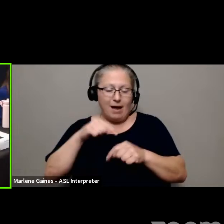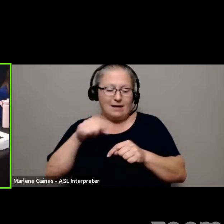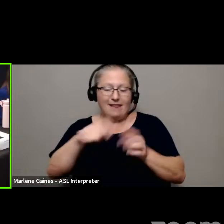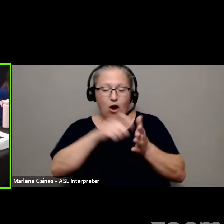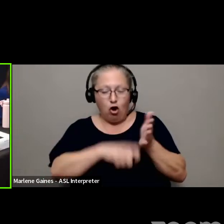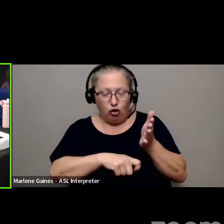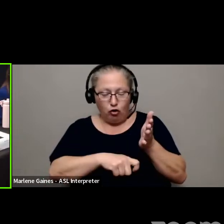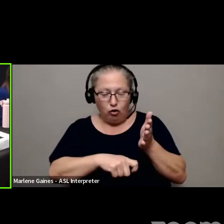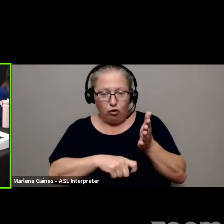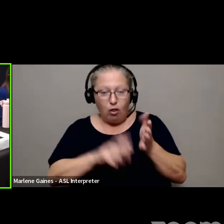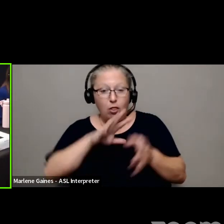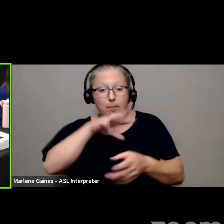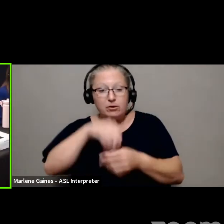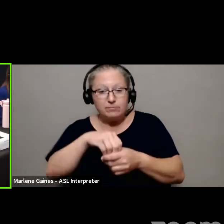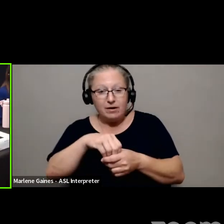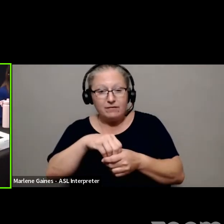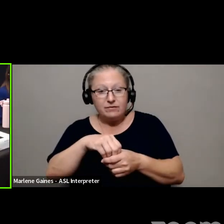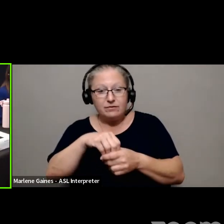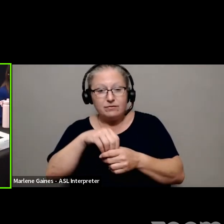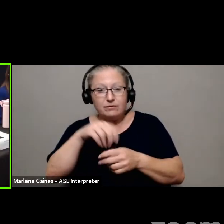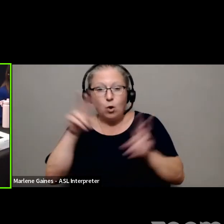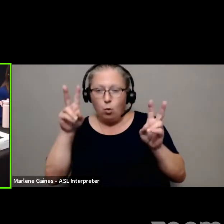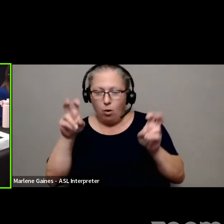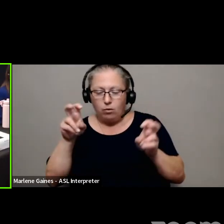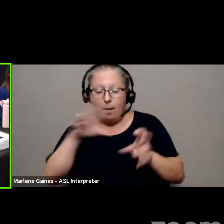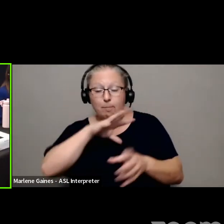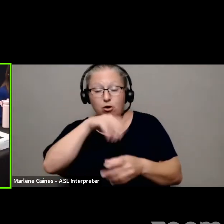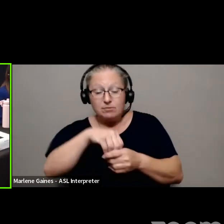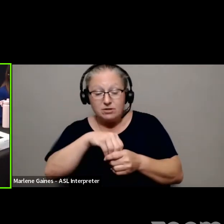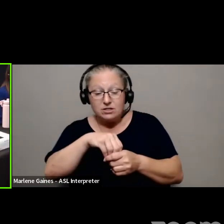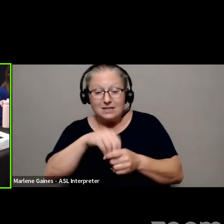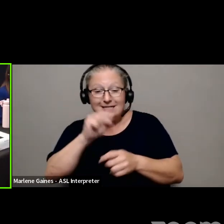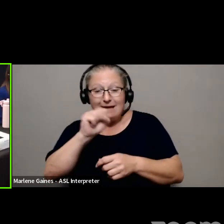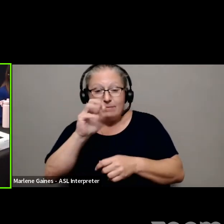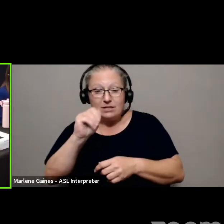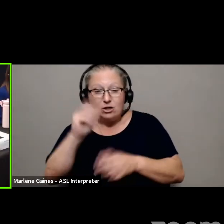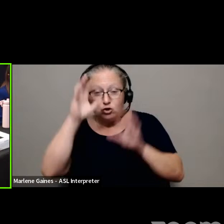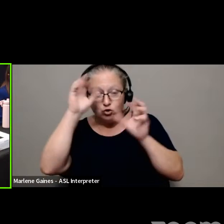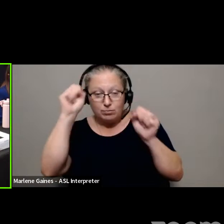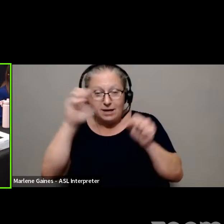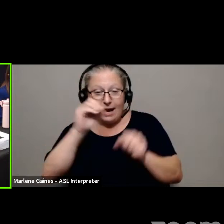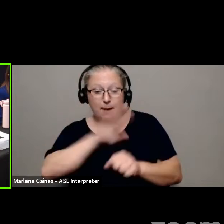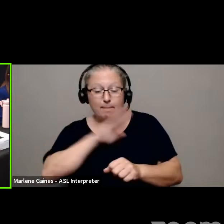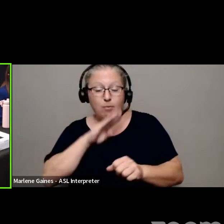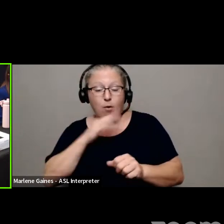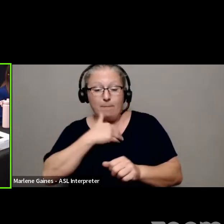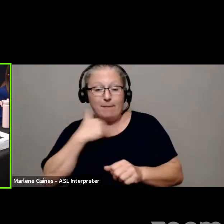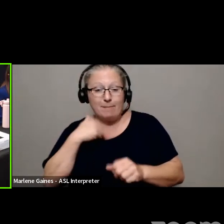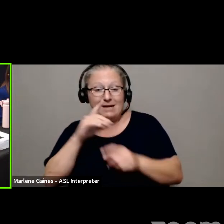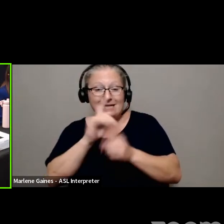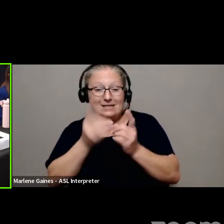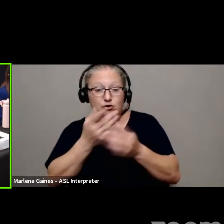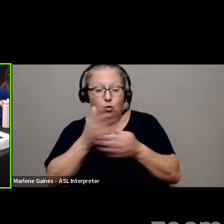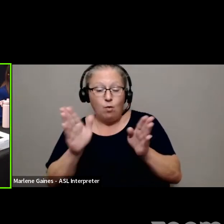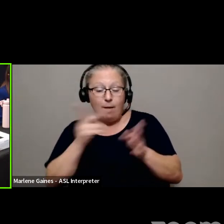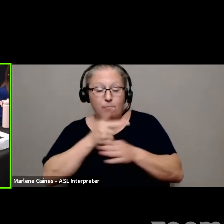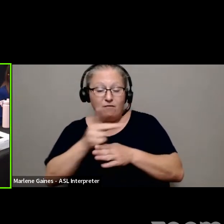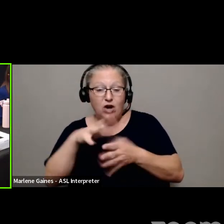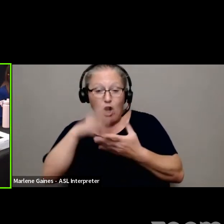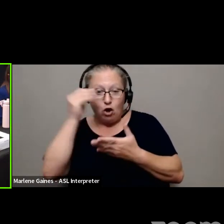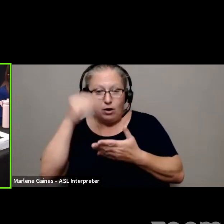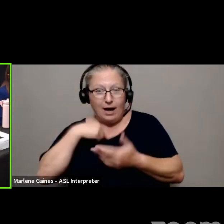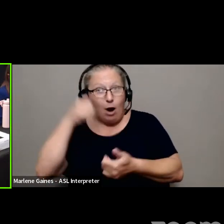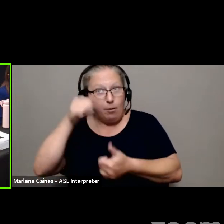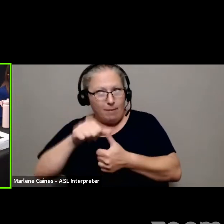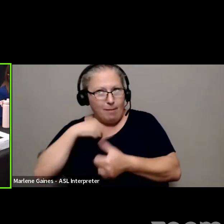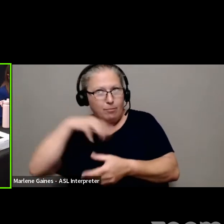article. The participation of this, and this is a quote, the participation of San Mateo superintendent and board members in district-wide professional learning, which I totally remember